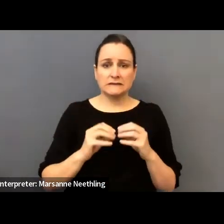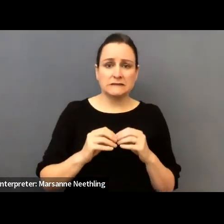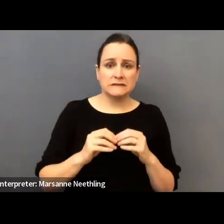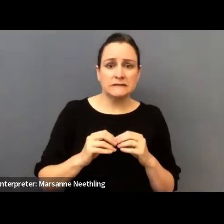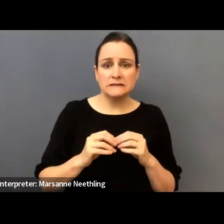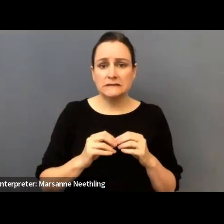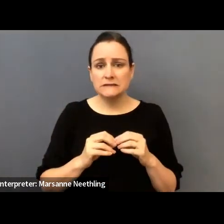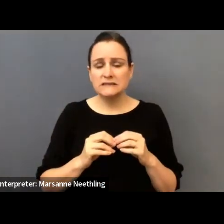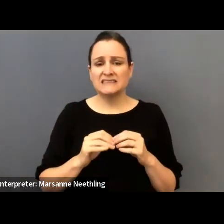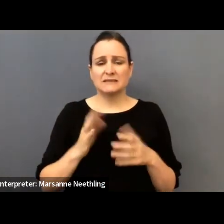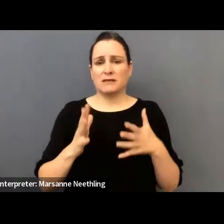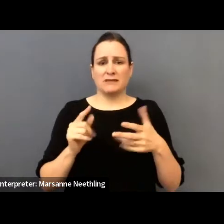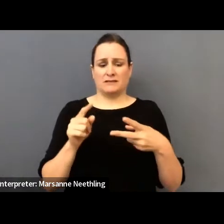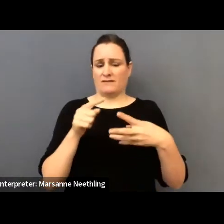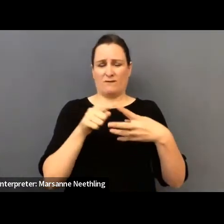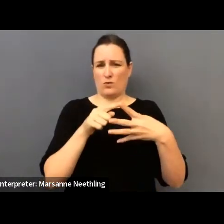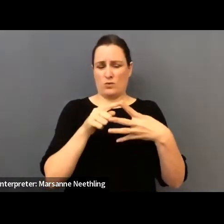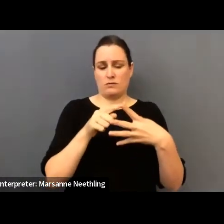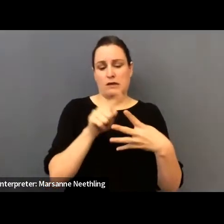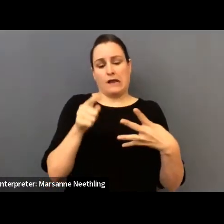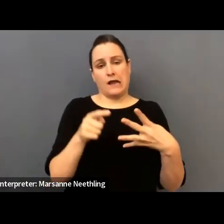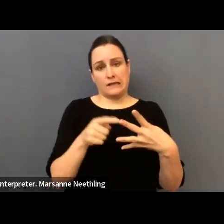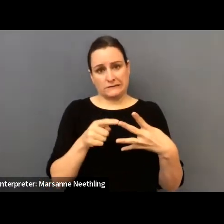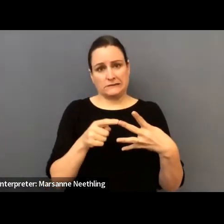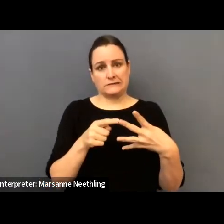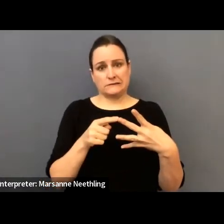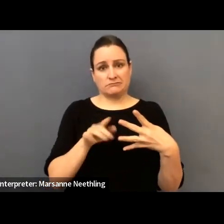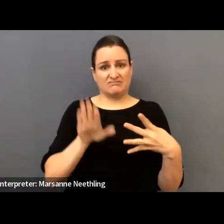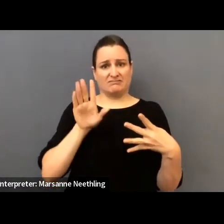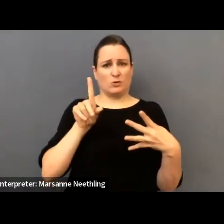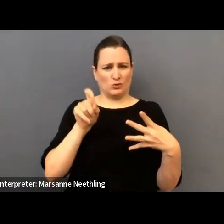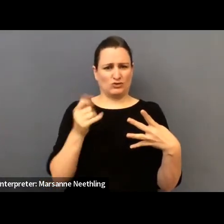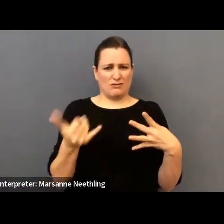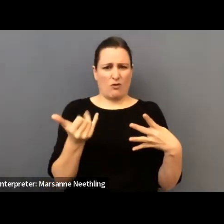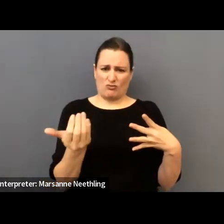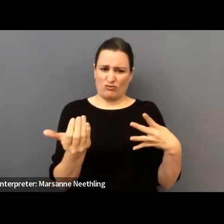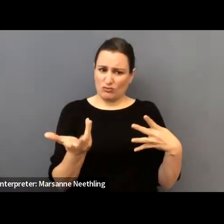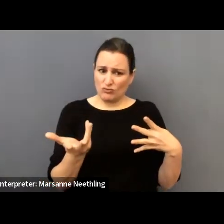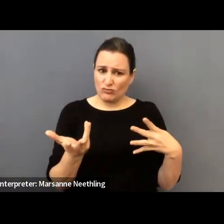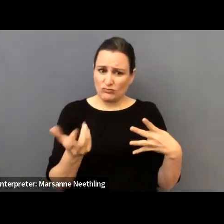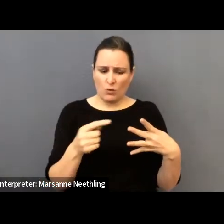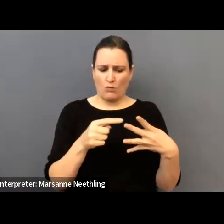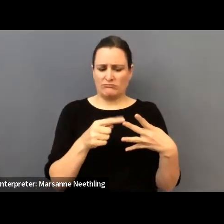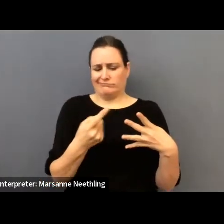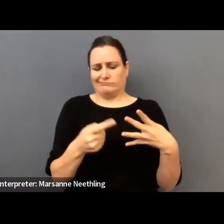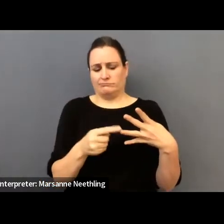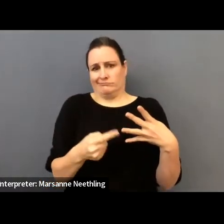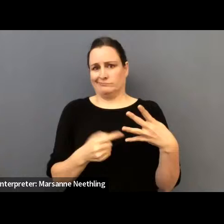persons who have questions maybe just unmute yourself and ask the question?